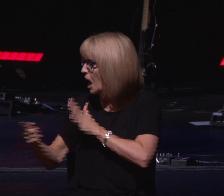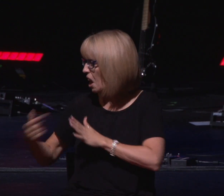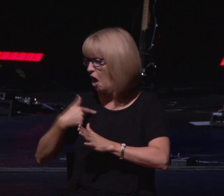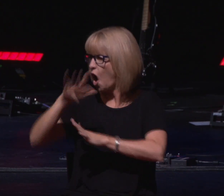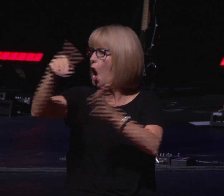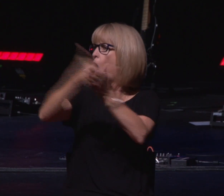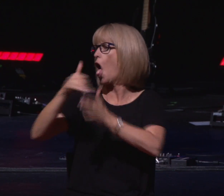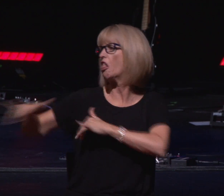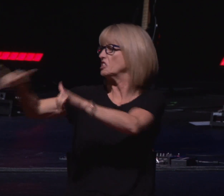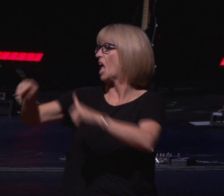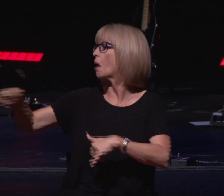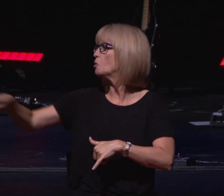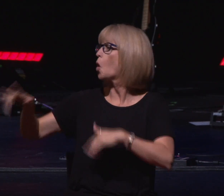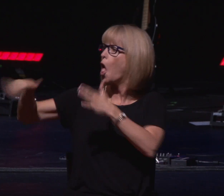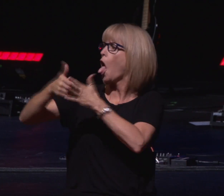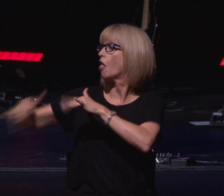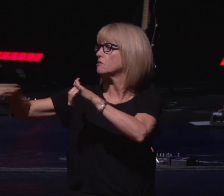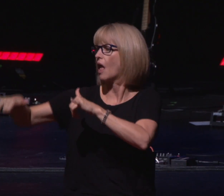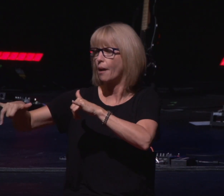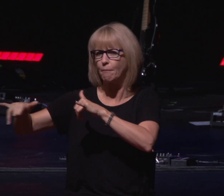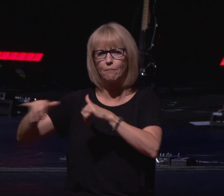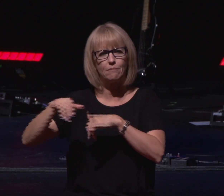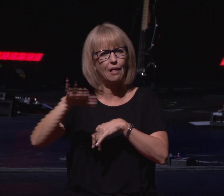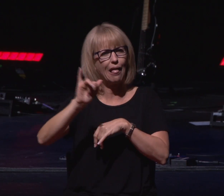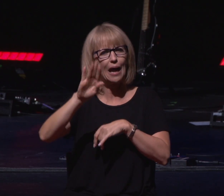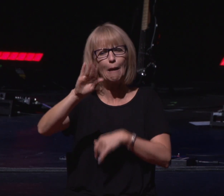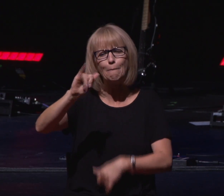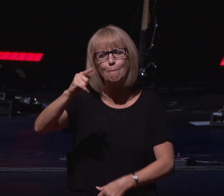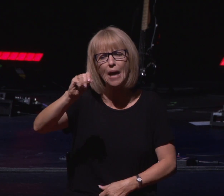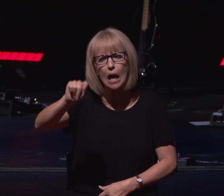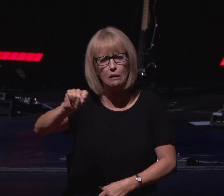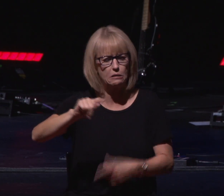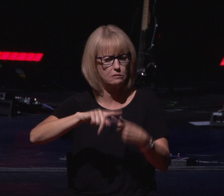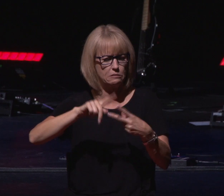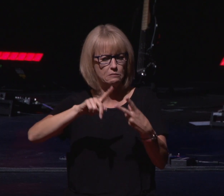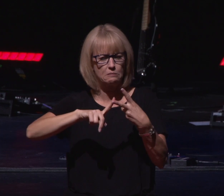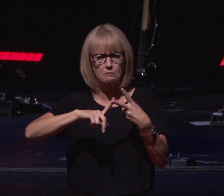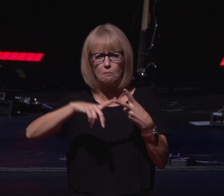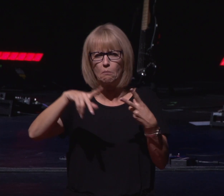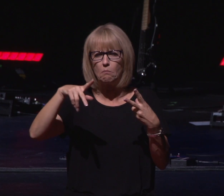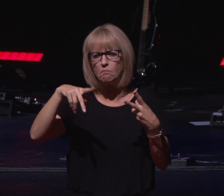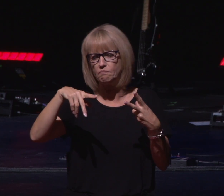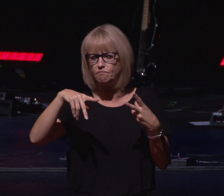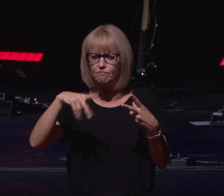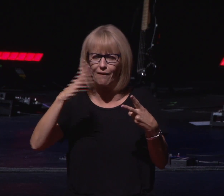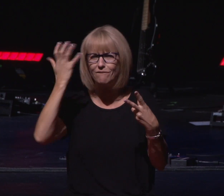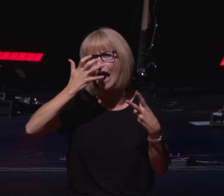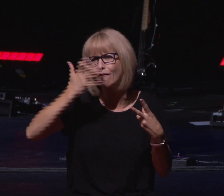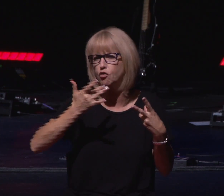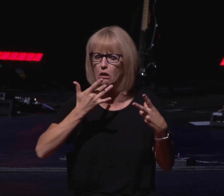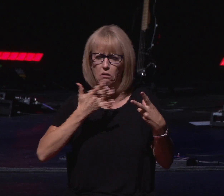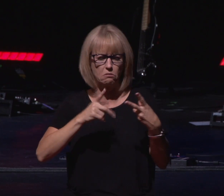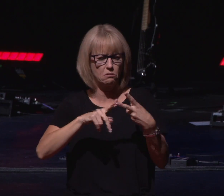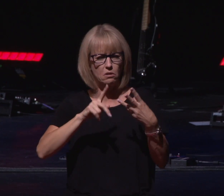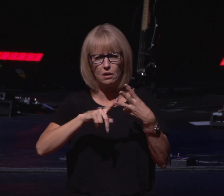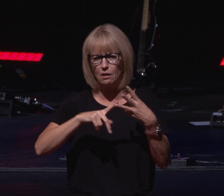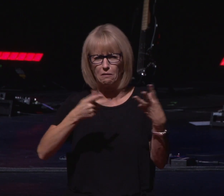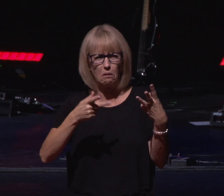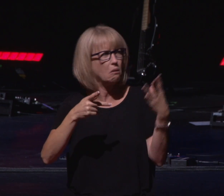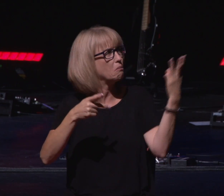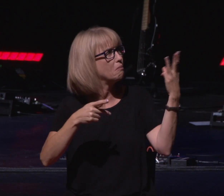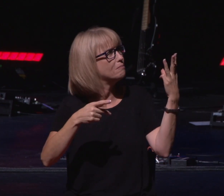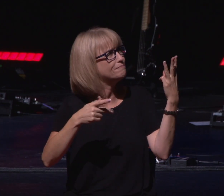for the word prejudice are bigotry, partiality, discrimination, and inequality. Each one of those words are horrible